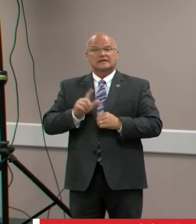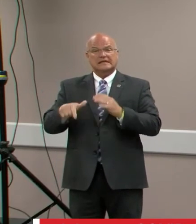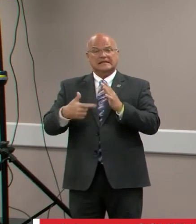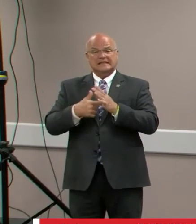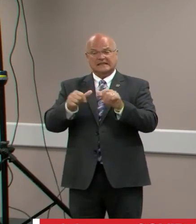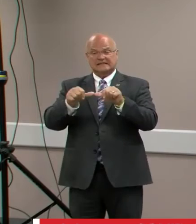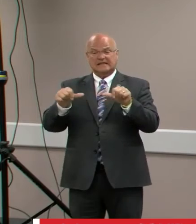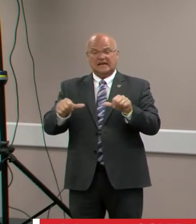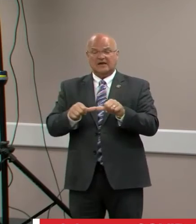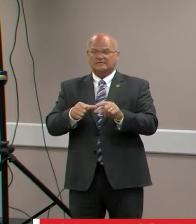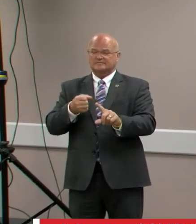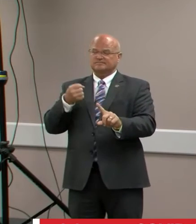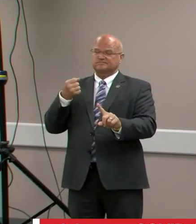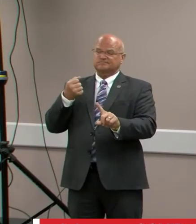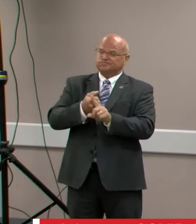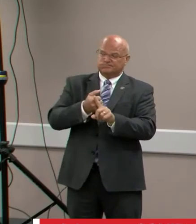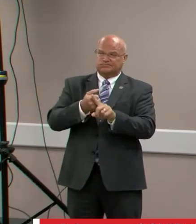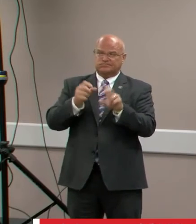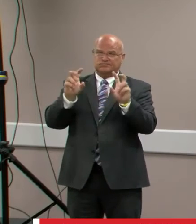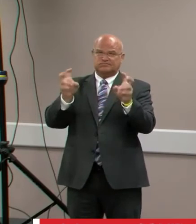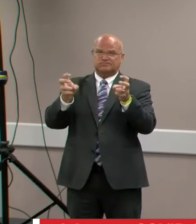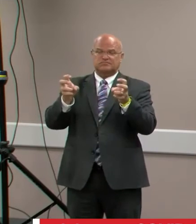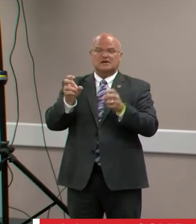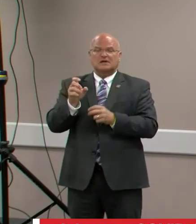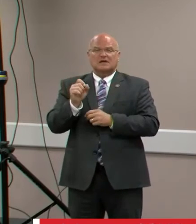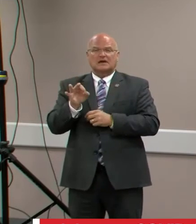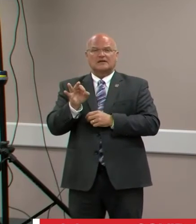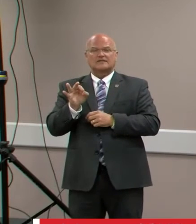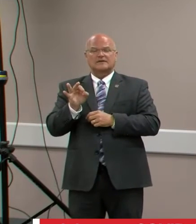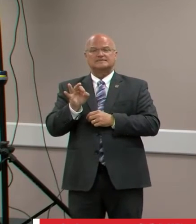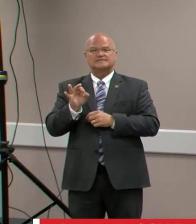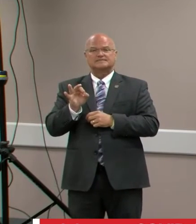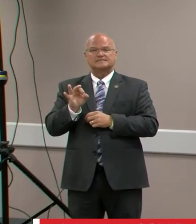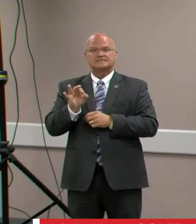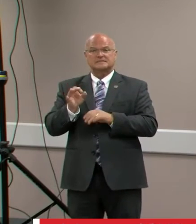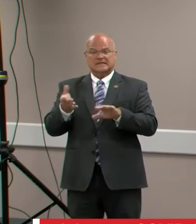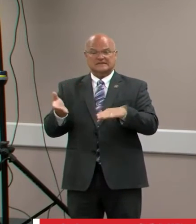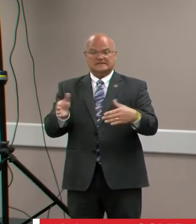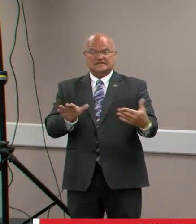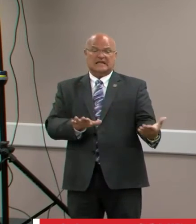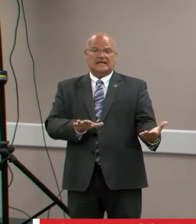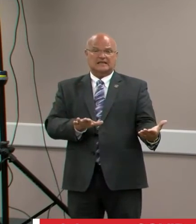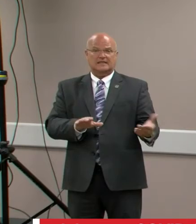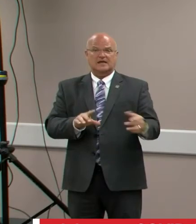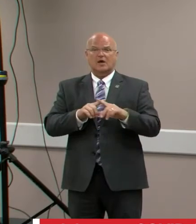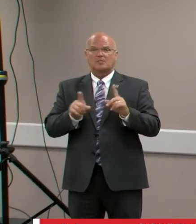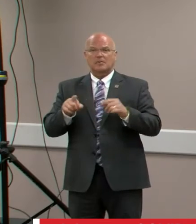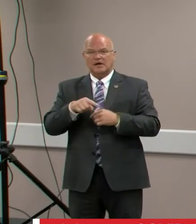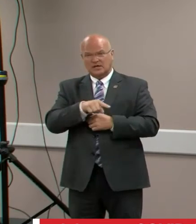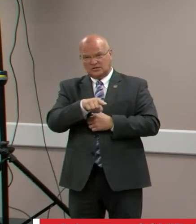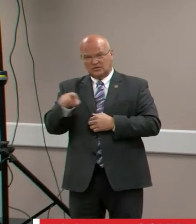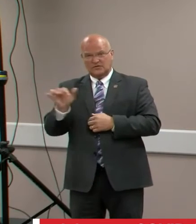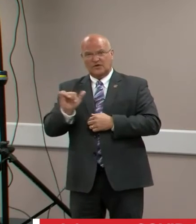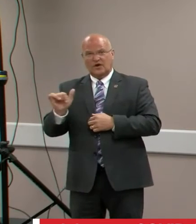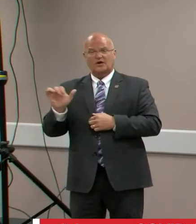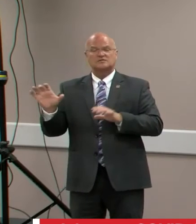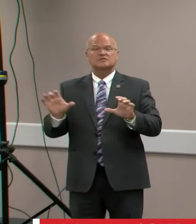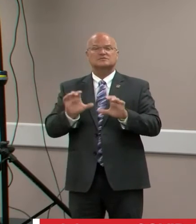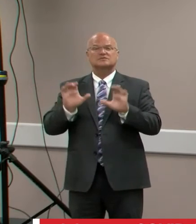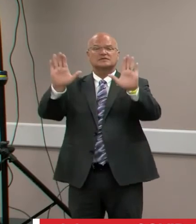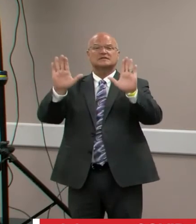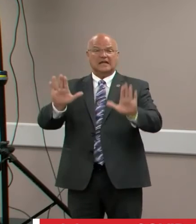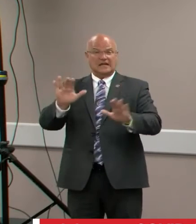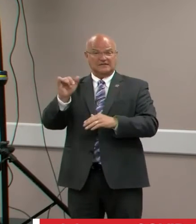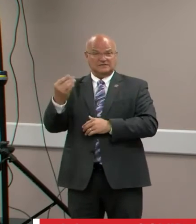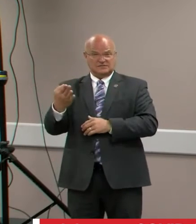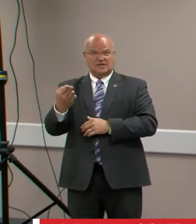This area has been hard hit in terms of deaths, but you've also done an